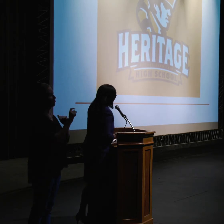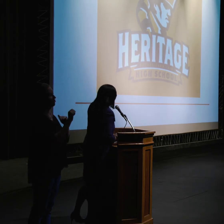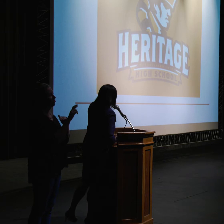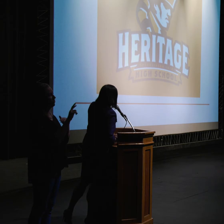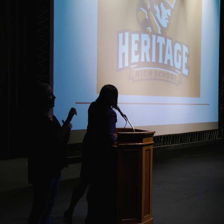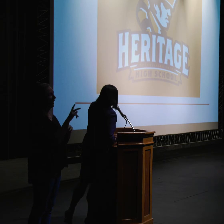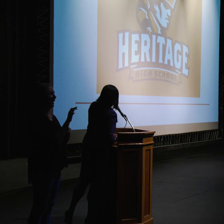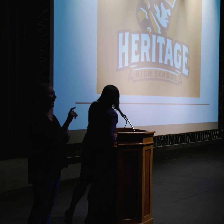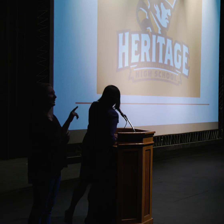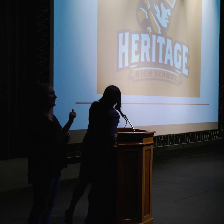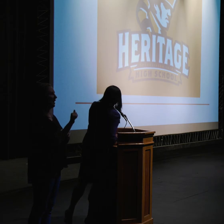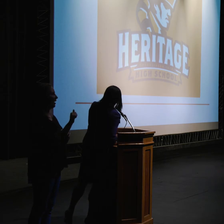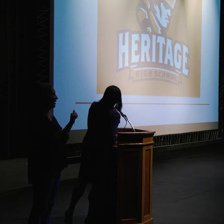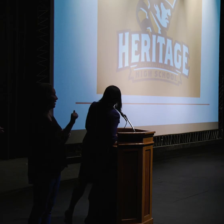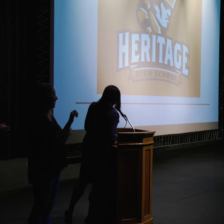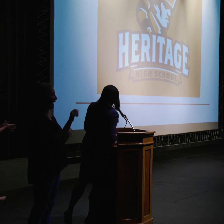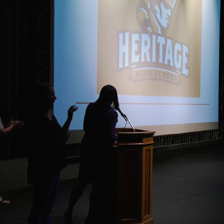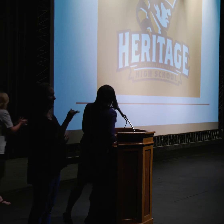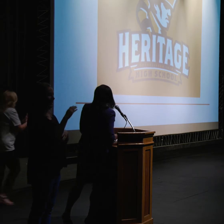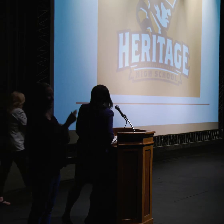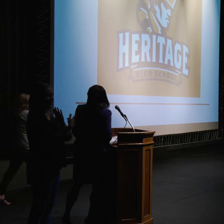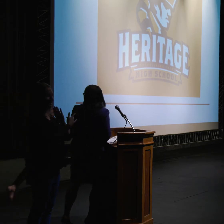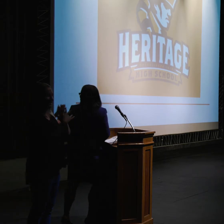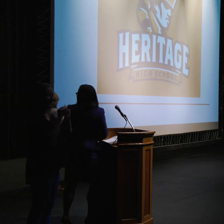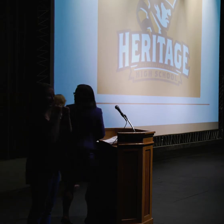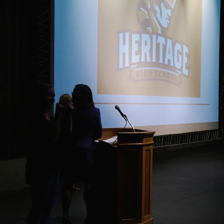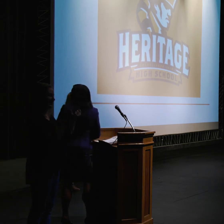let's give it up for Amy and the Tech team.